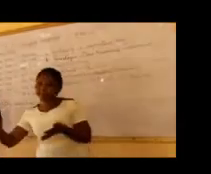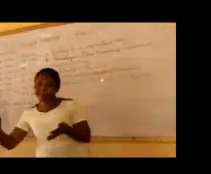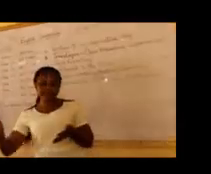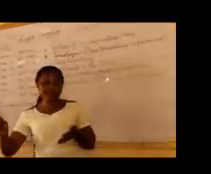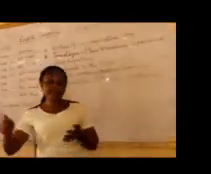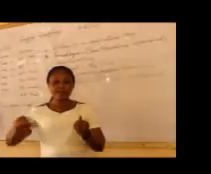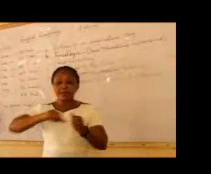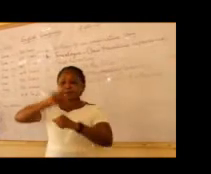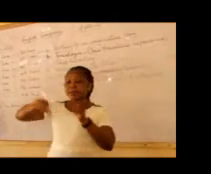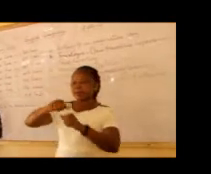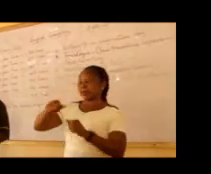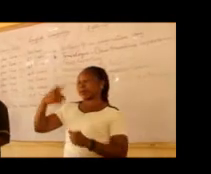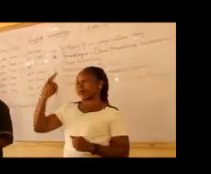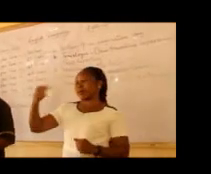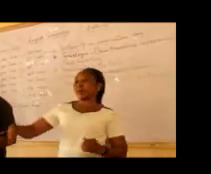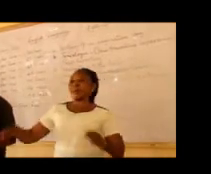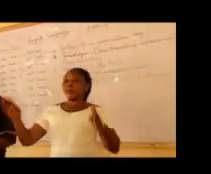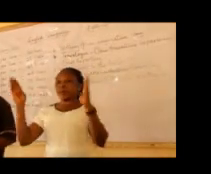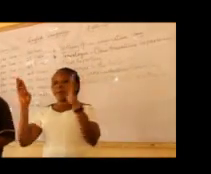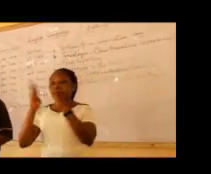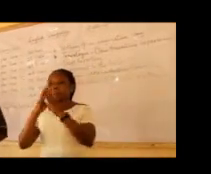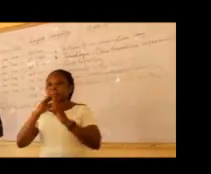It must be there.